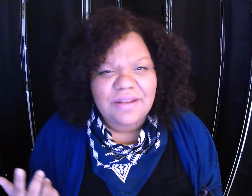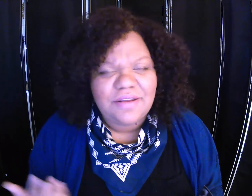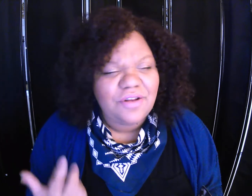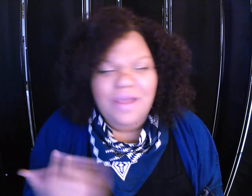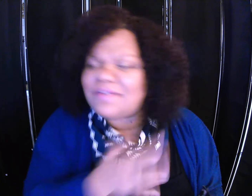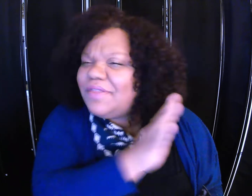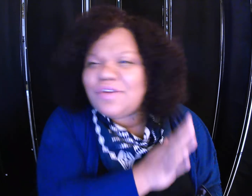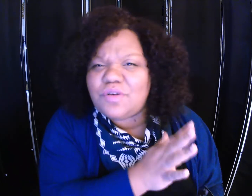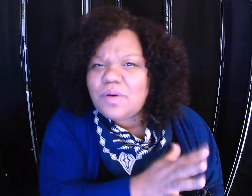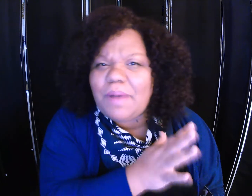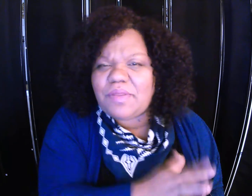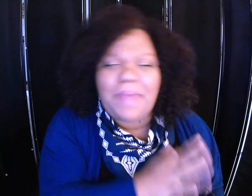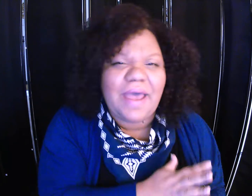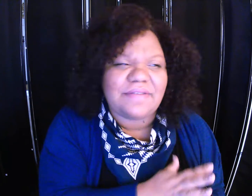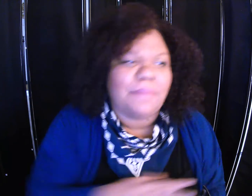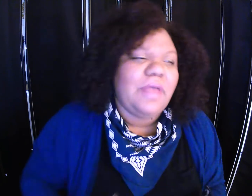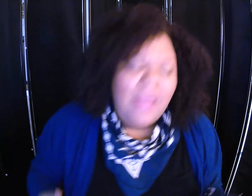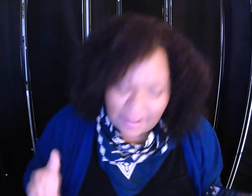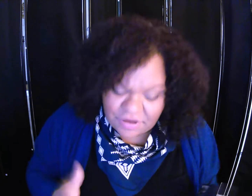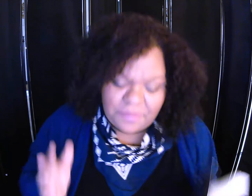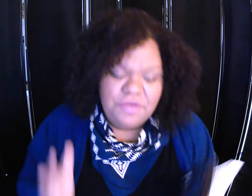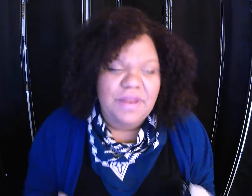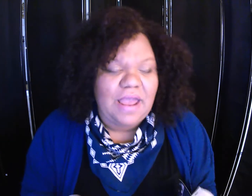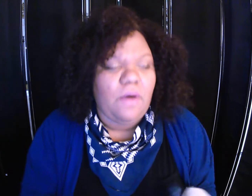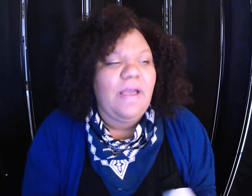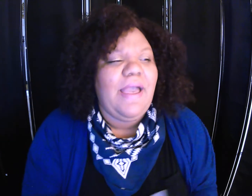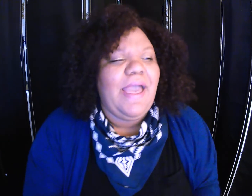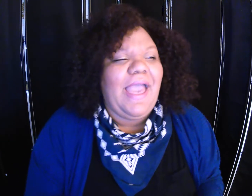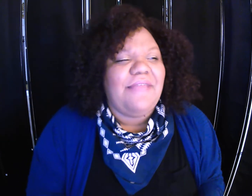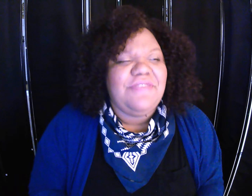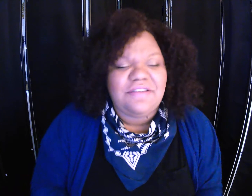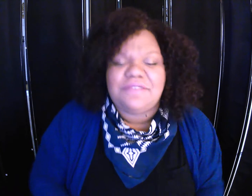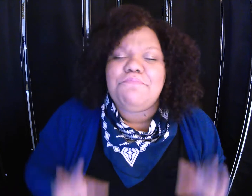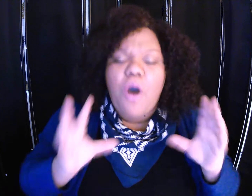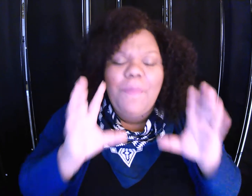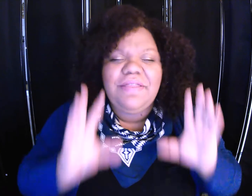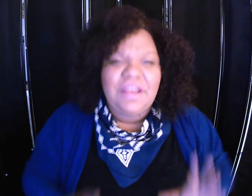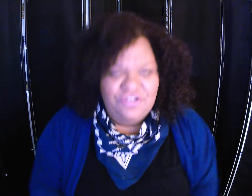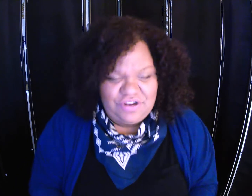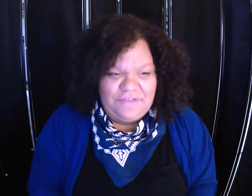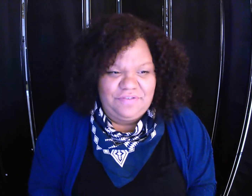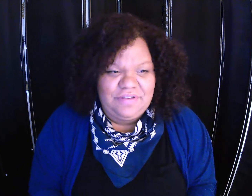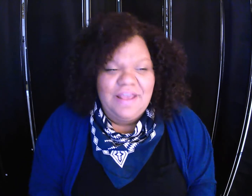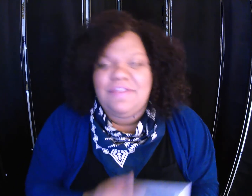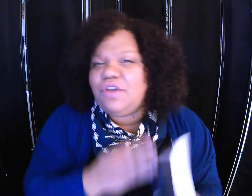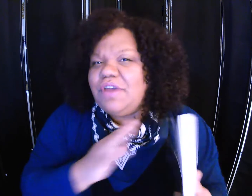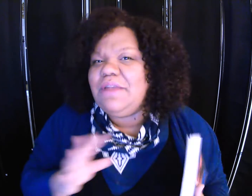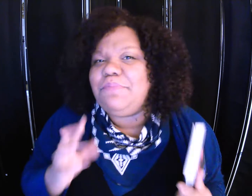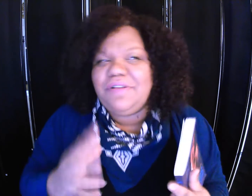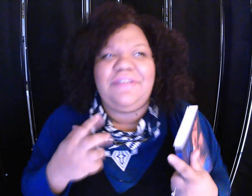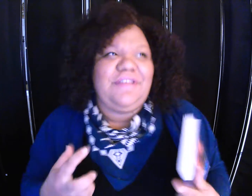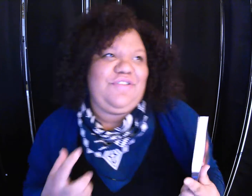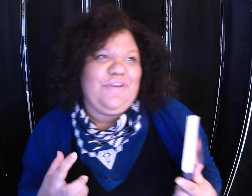It has nothing to do about the past. I'm here with you now. And this moment that shifts, that Green puts us into,